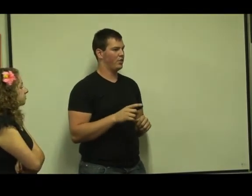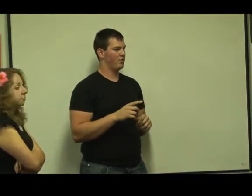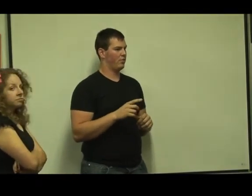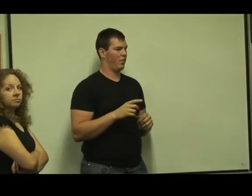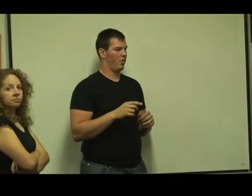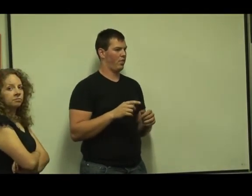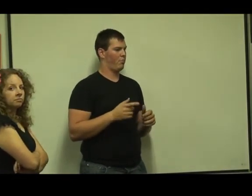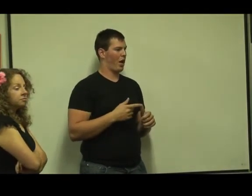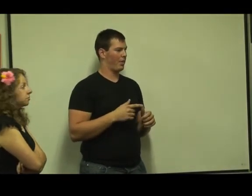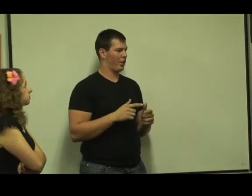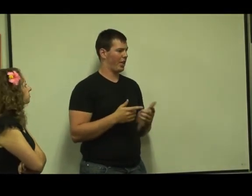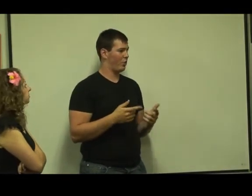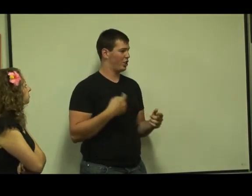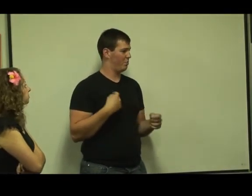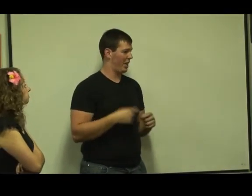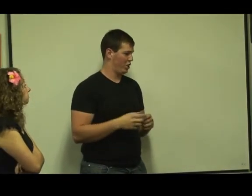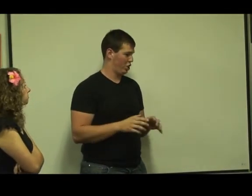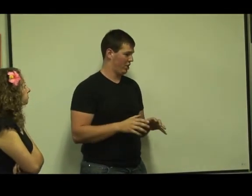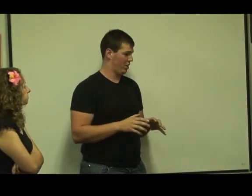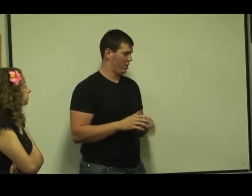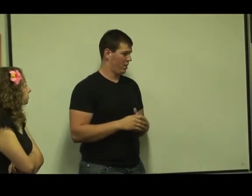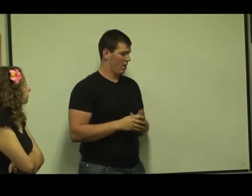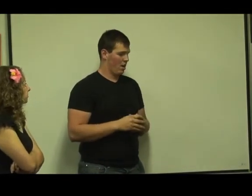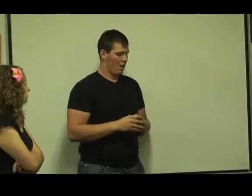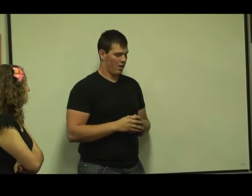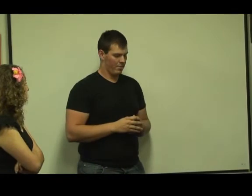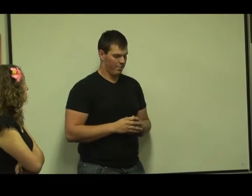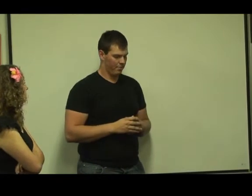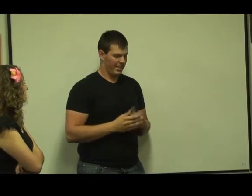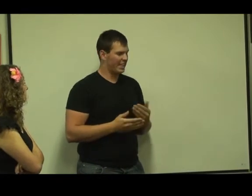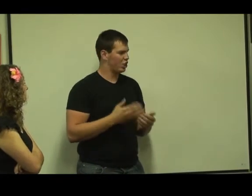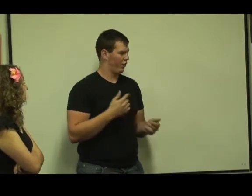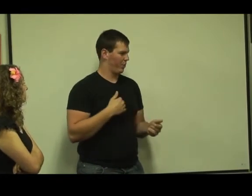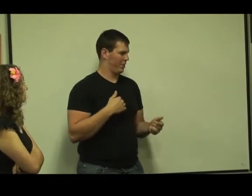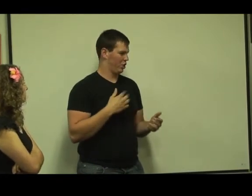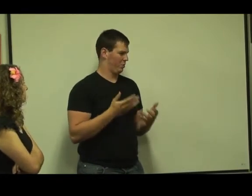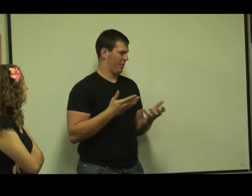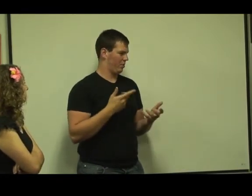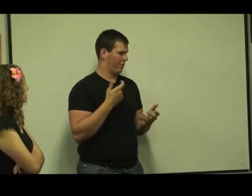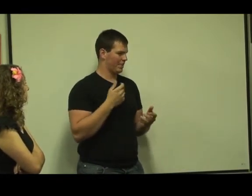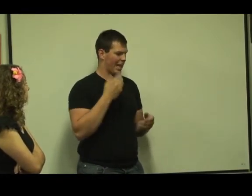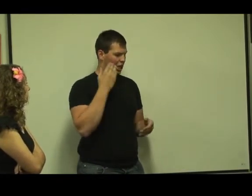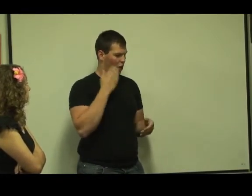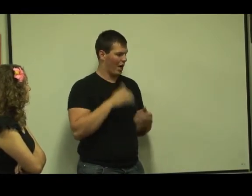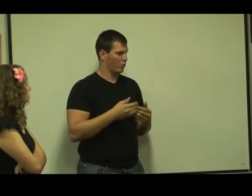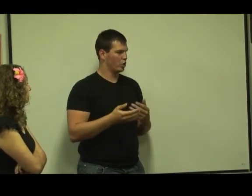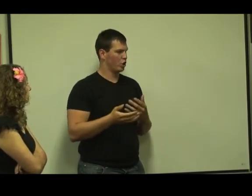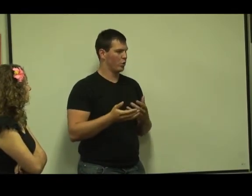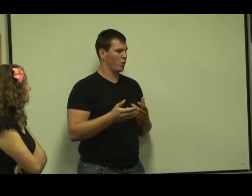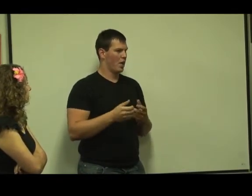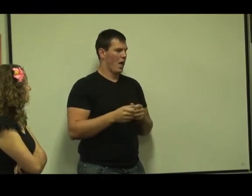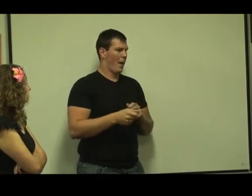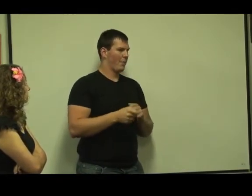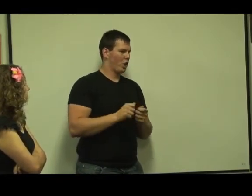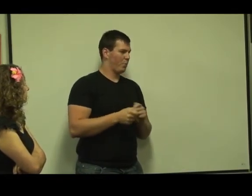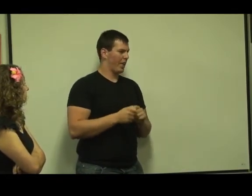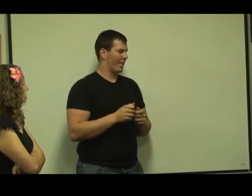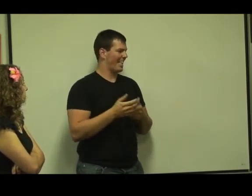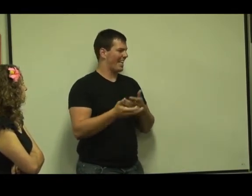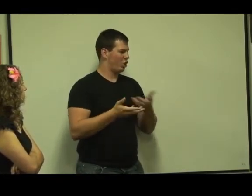to the part of because you Spanish? It should be because I know how to manipulate